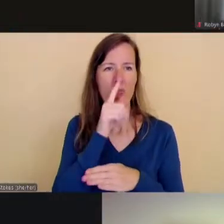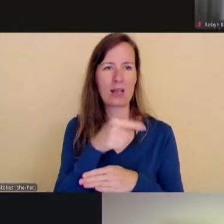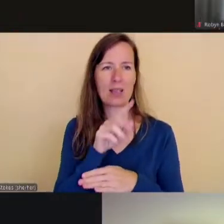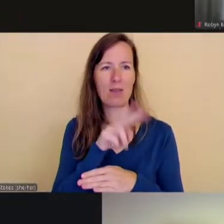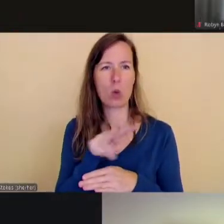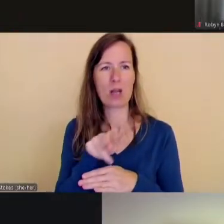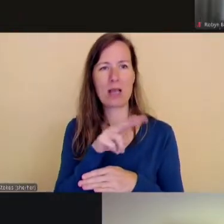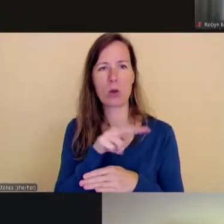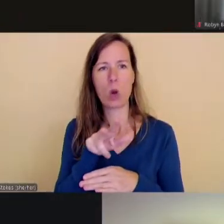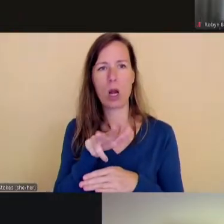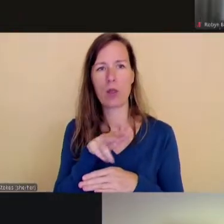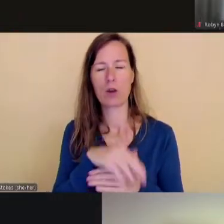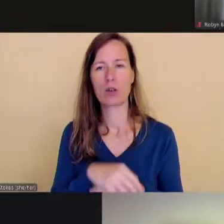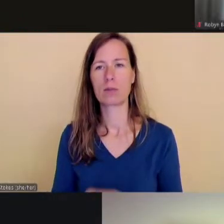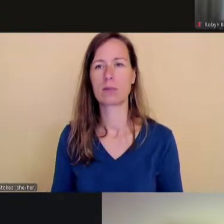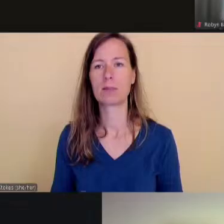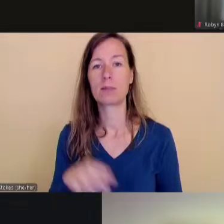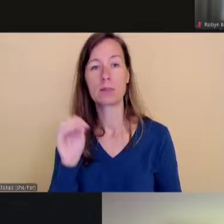Galloway?